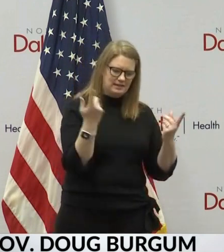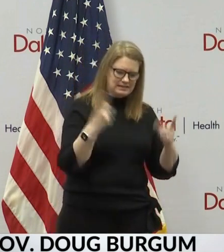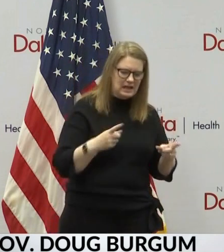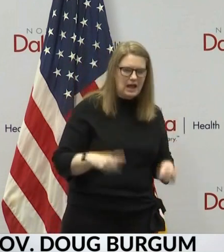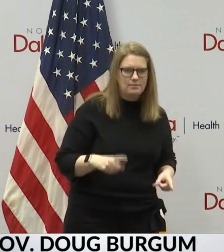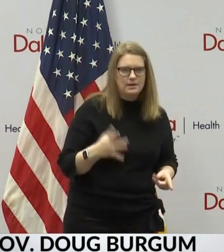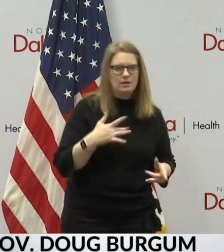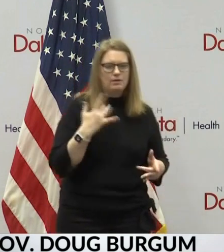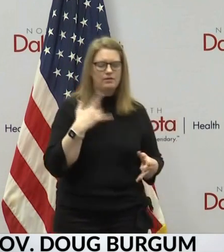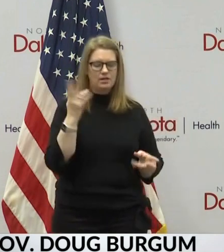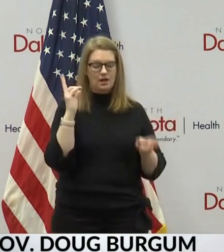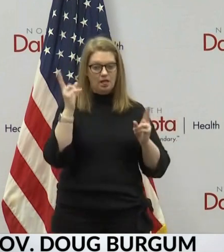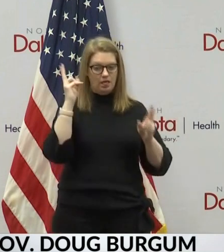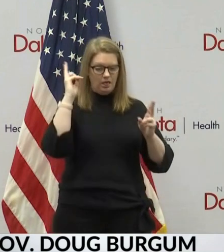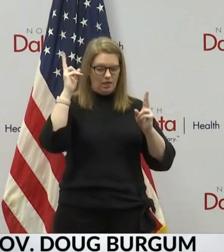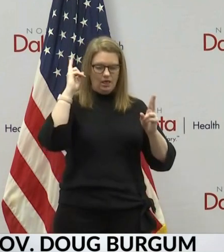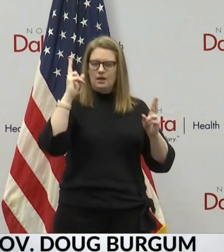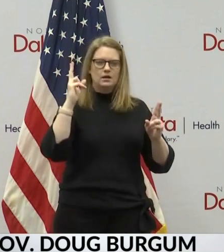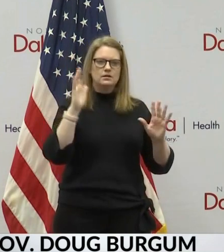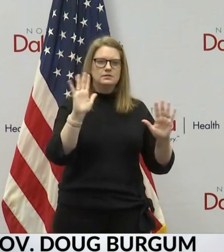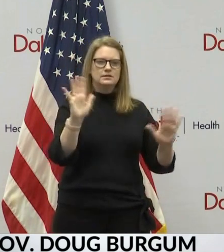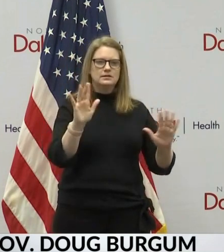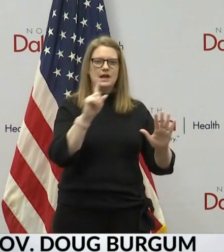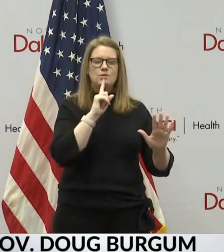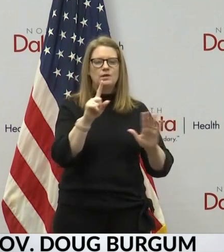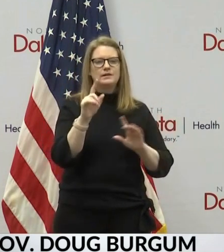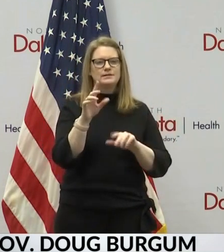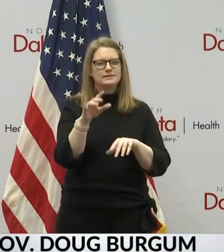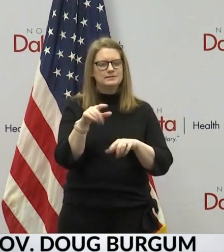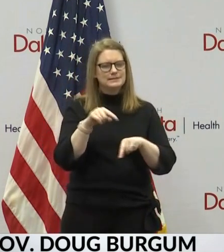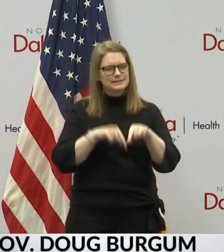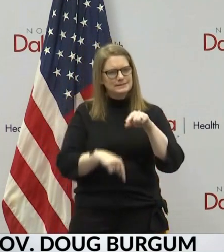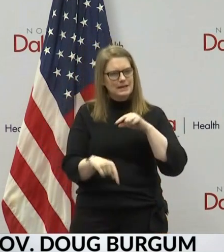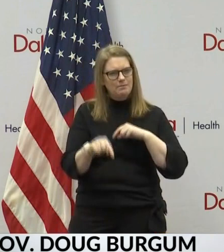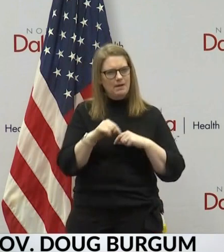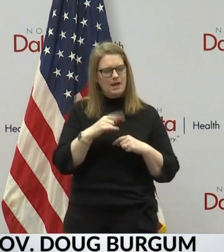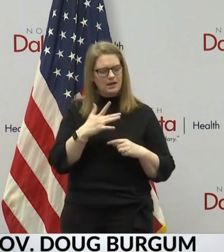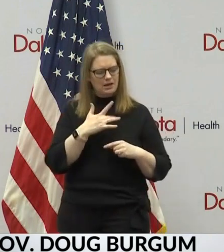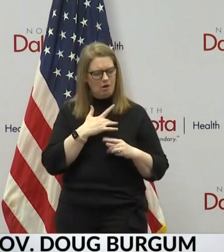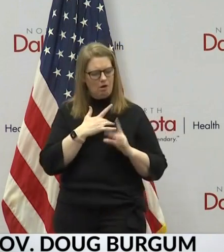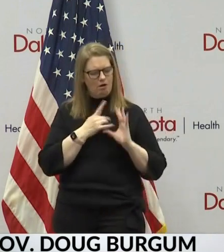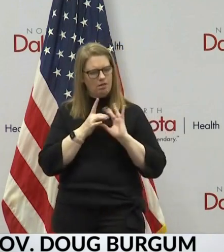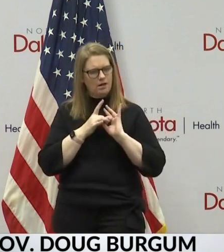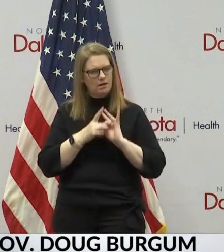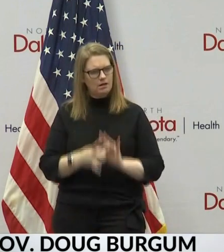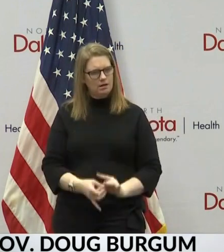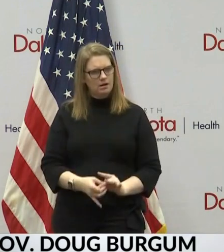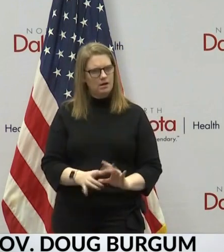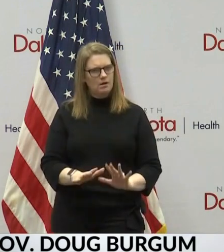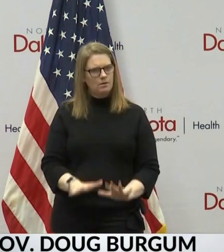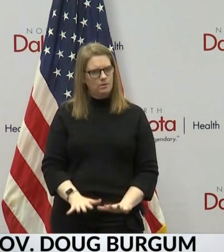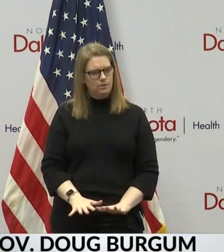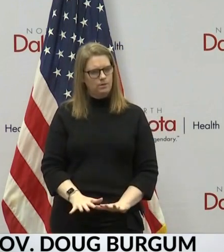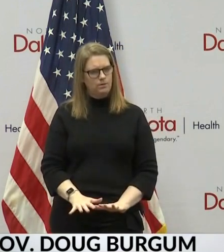right now, so that we can actually connect back to our hearts. And it's not about pretending that things are okay when they're not, but